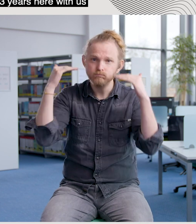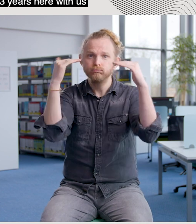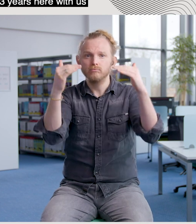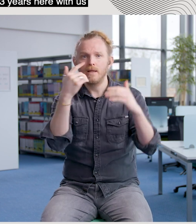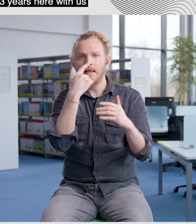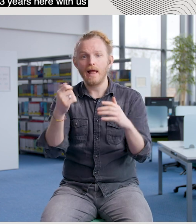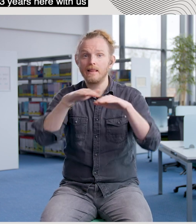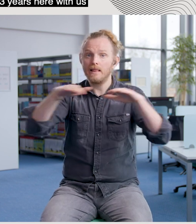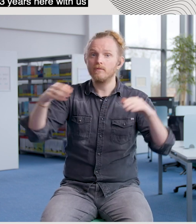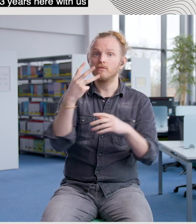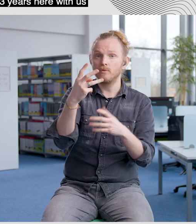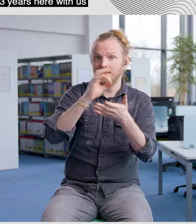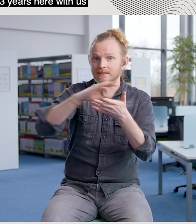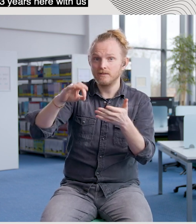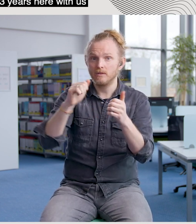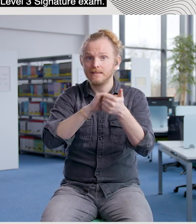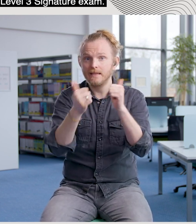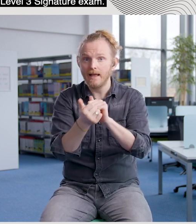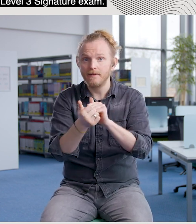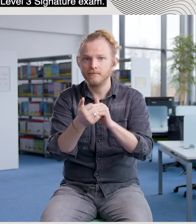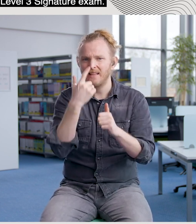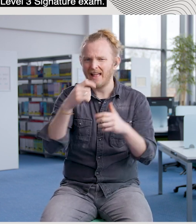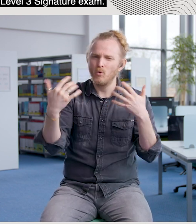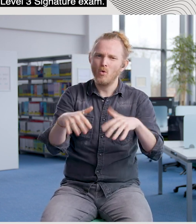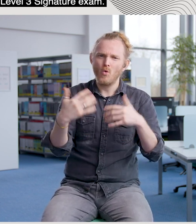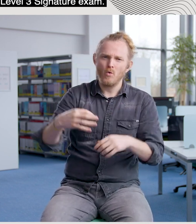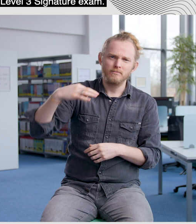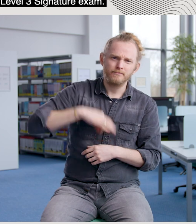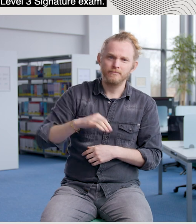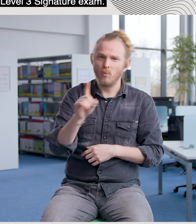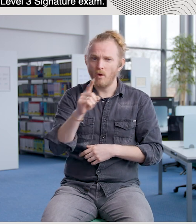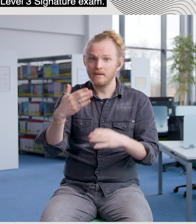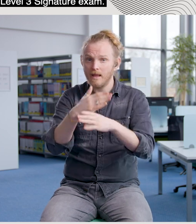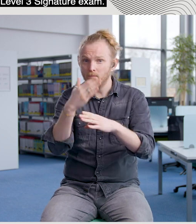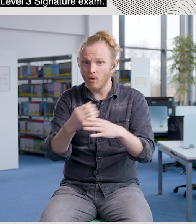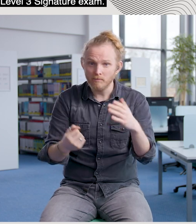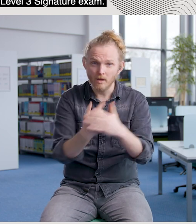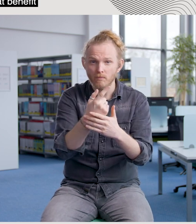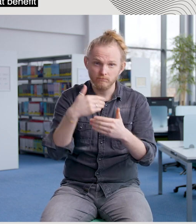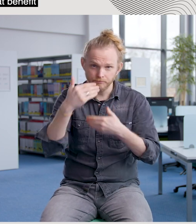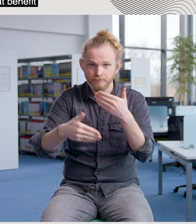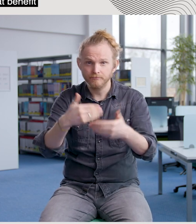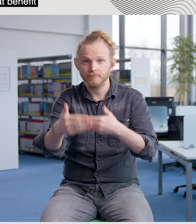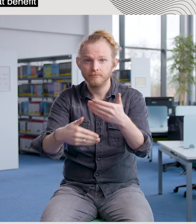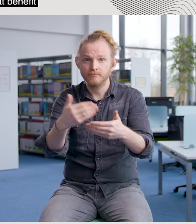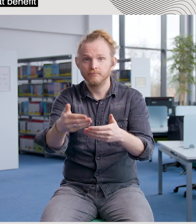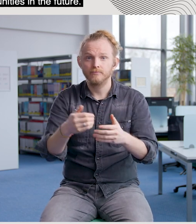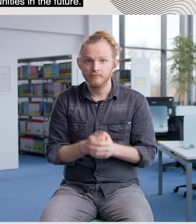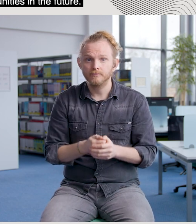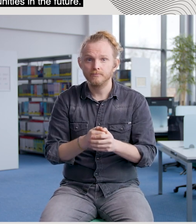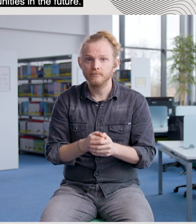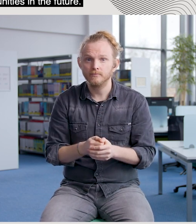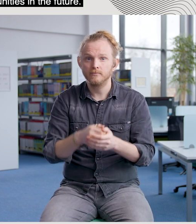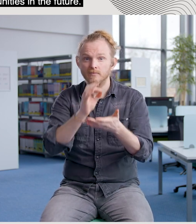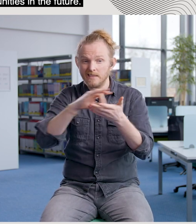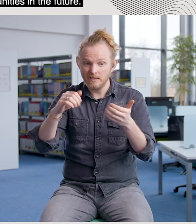aim is that after your three years here with us, you'll be at a standard to take the Level 3 Signature exam. This will be of great benefit to your